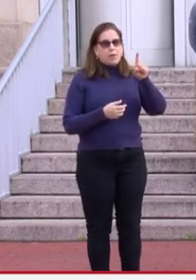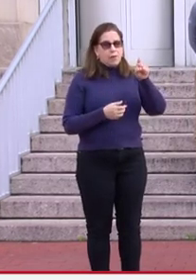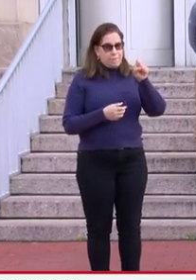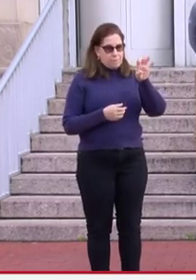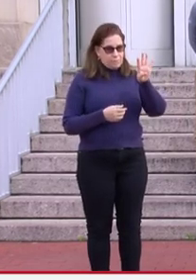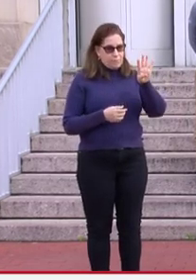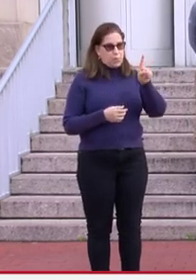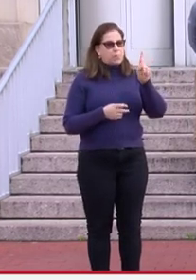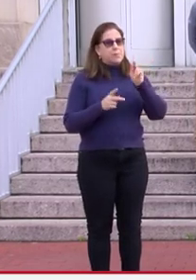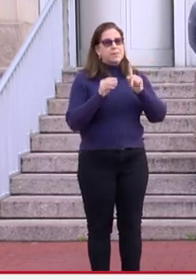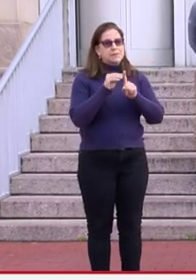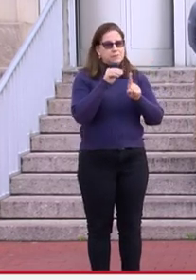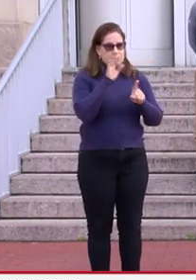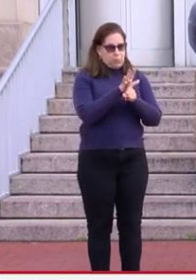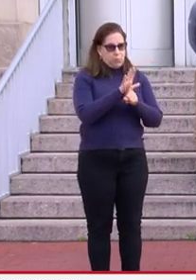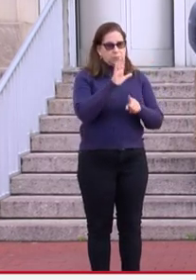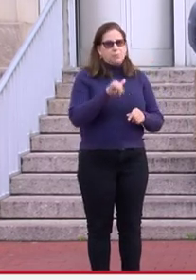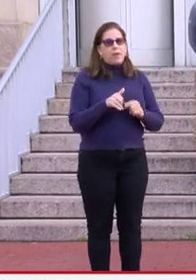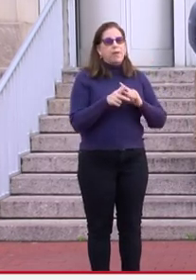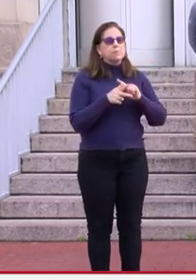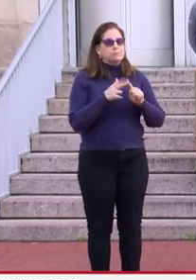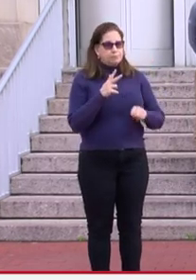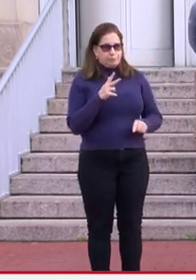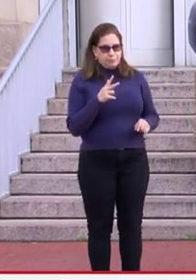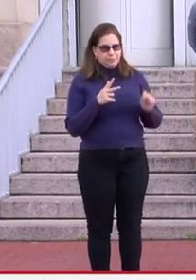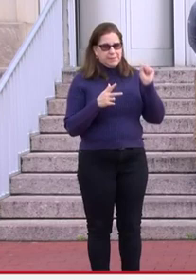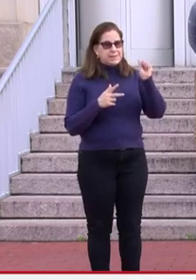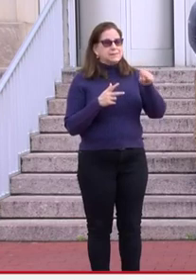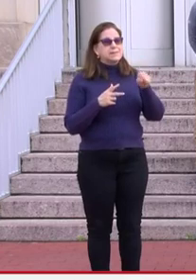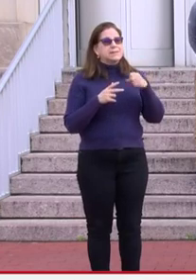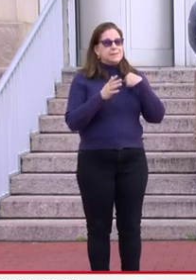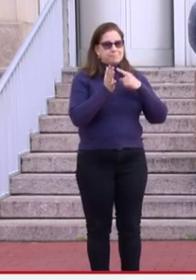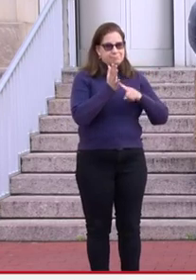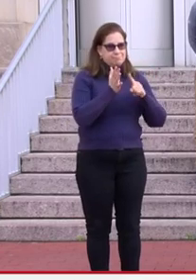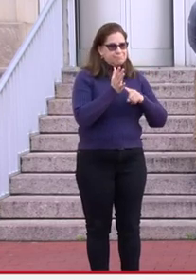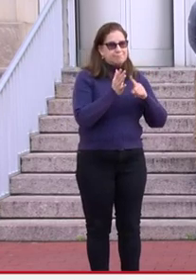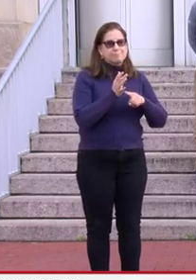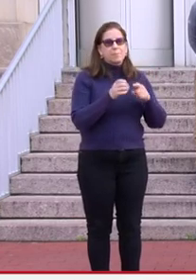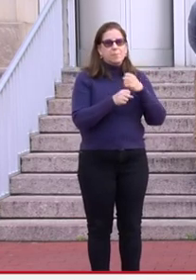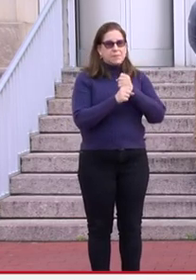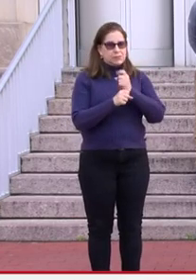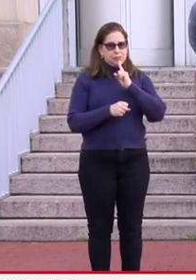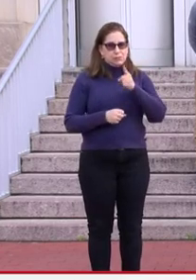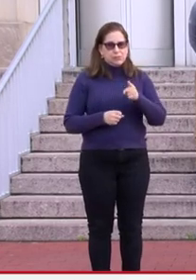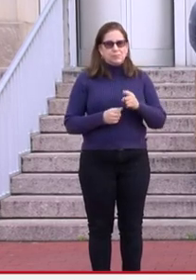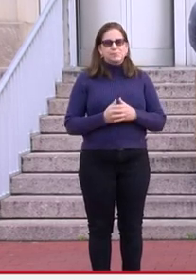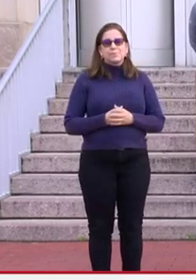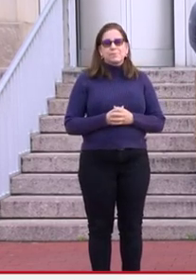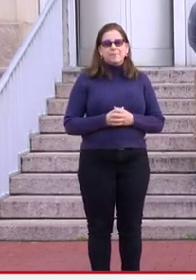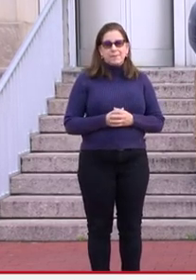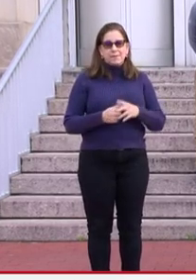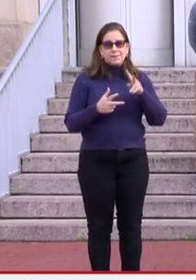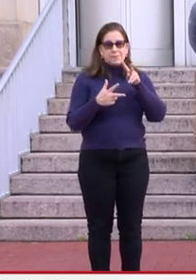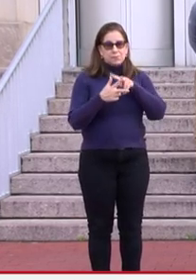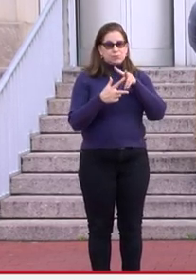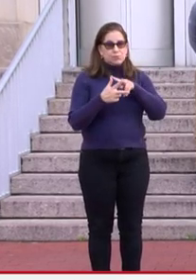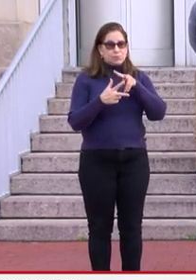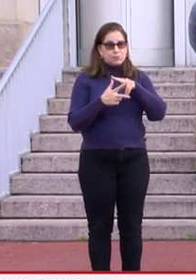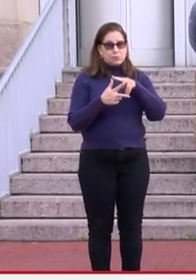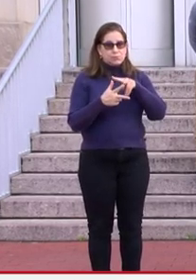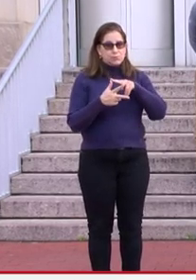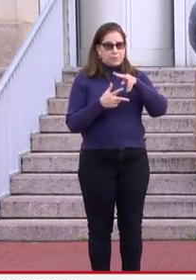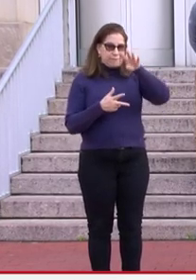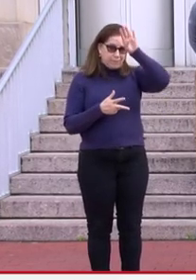patients are being contacted who may have come in contact with at least the first two firefighters you knew of? I don't have the number with me, but